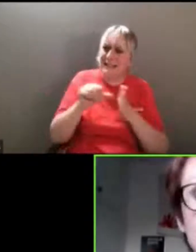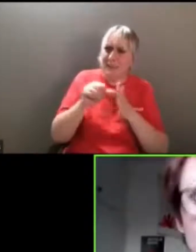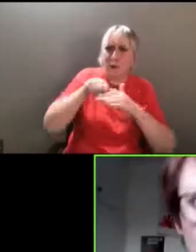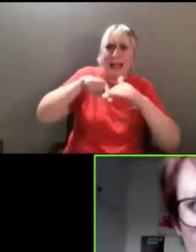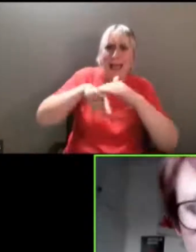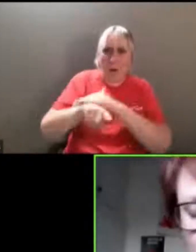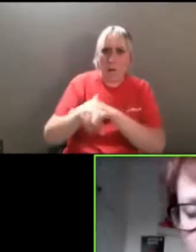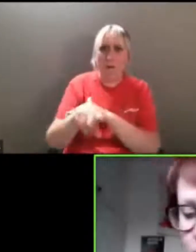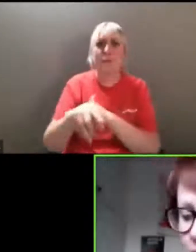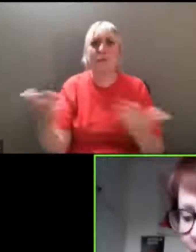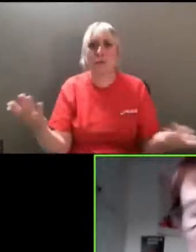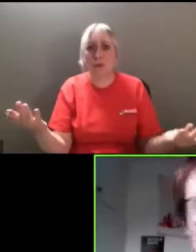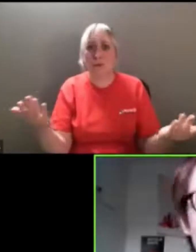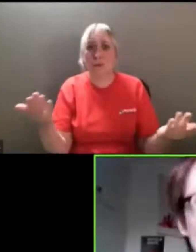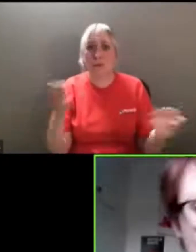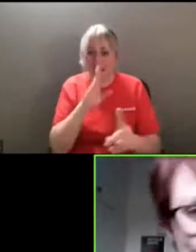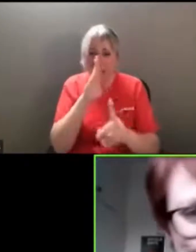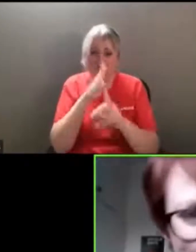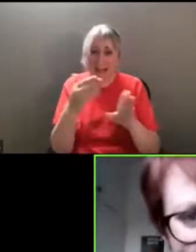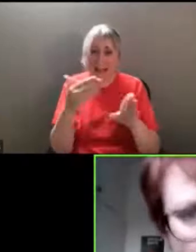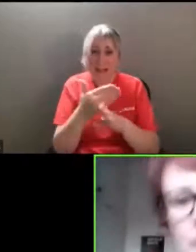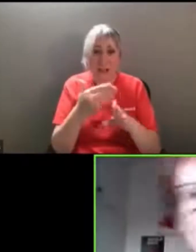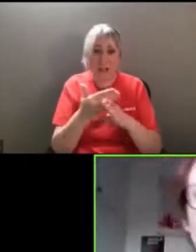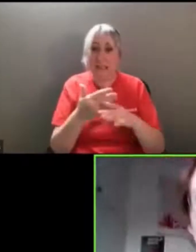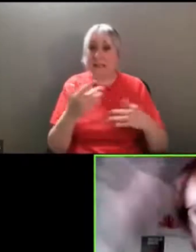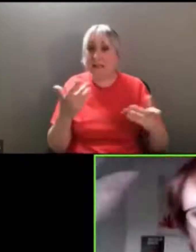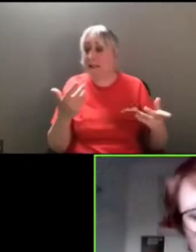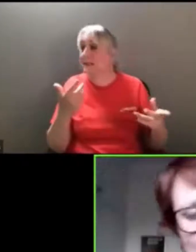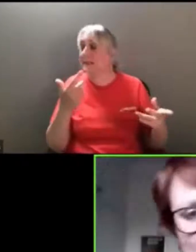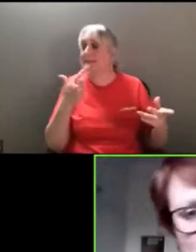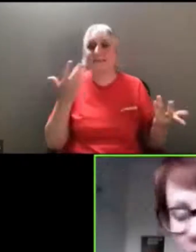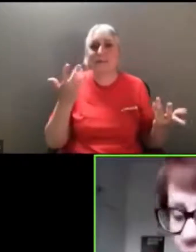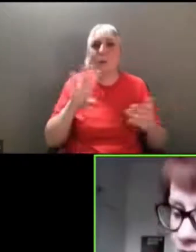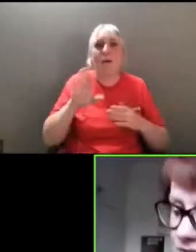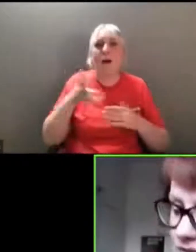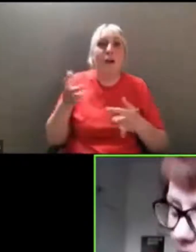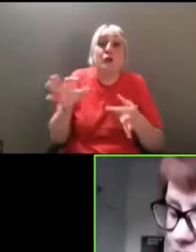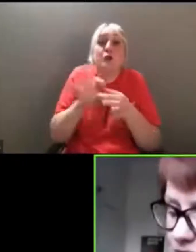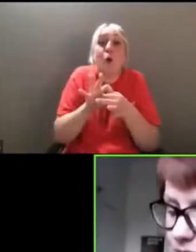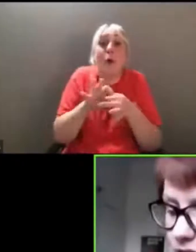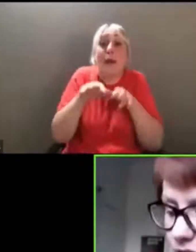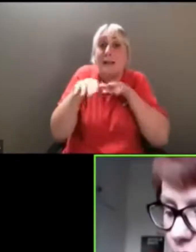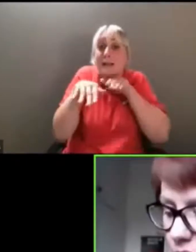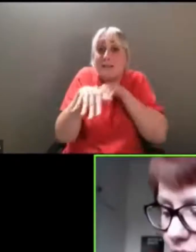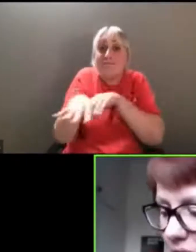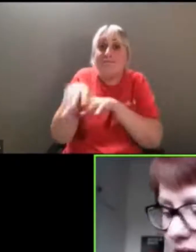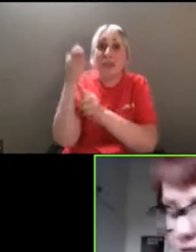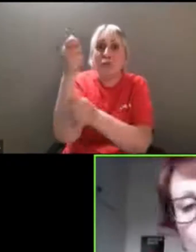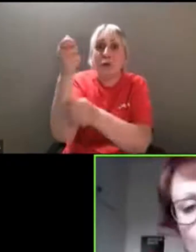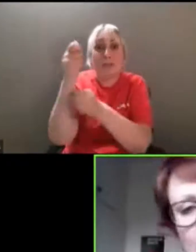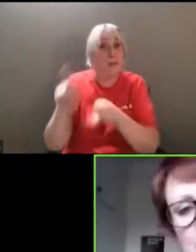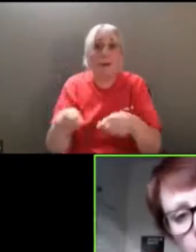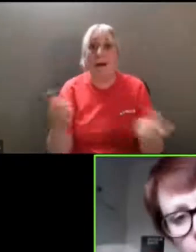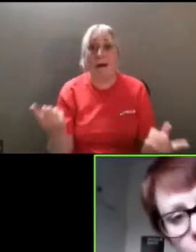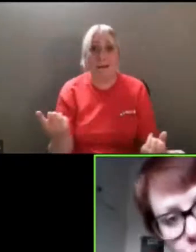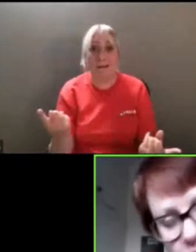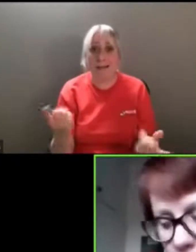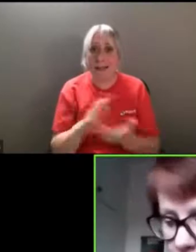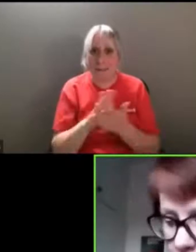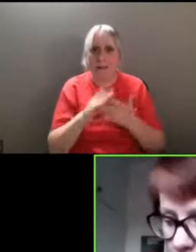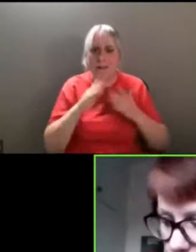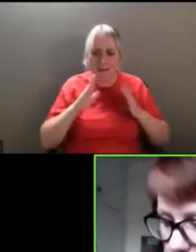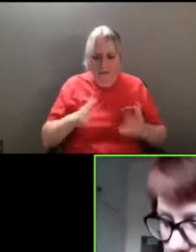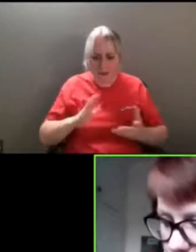so few of us can get out for a protest. We're not going to mass thousands and thousands because of all those barriers. We need to be involved